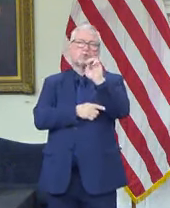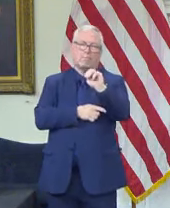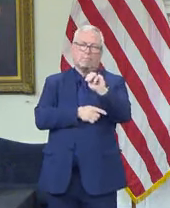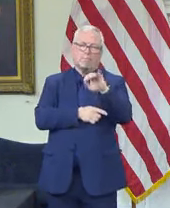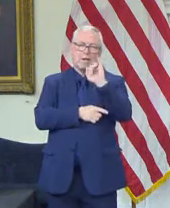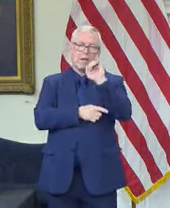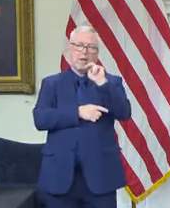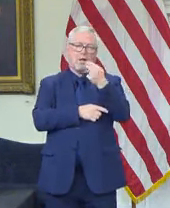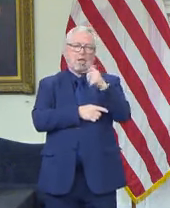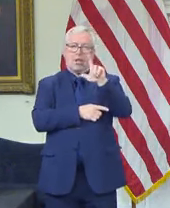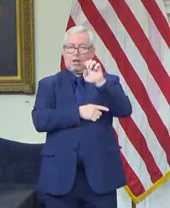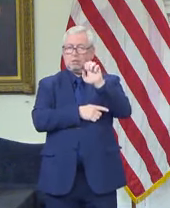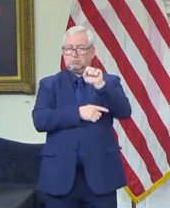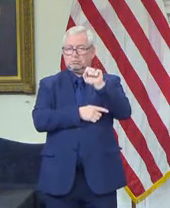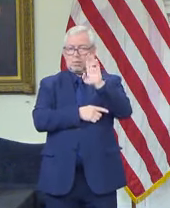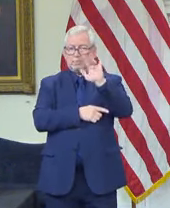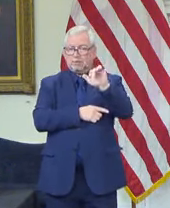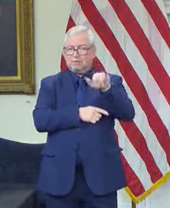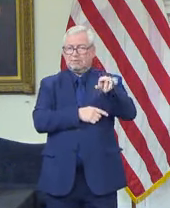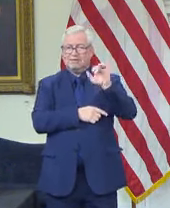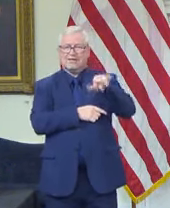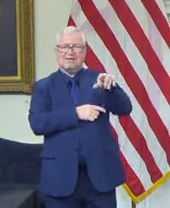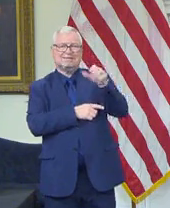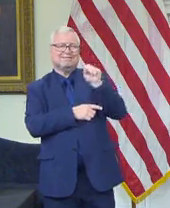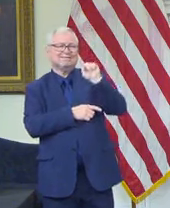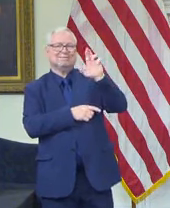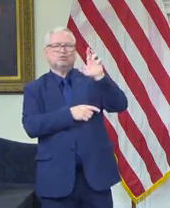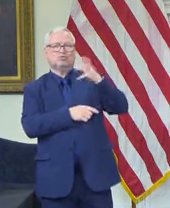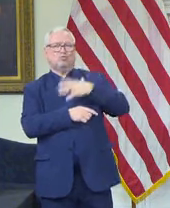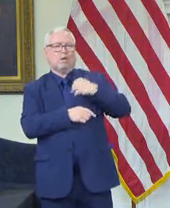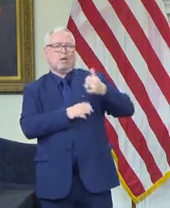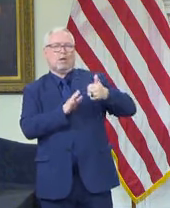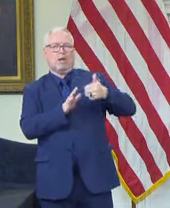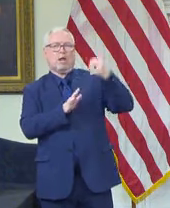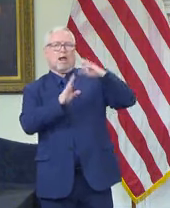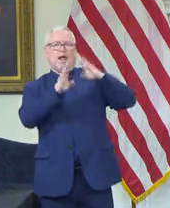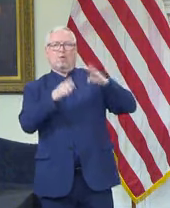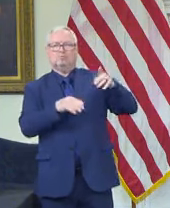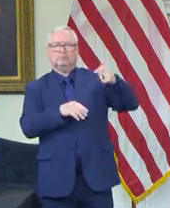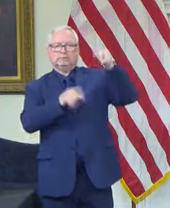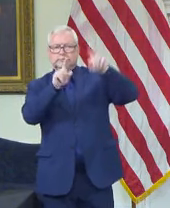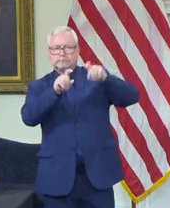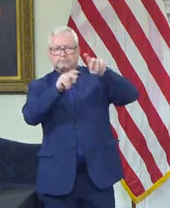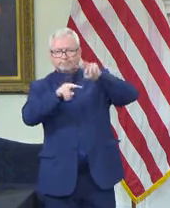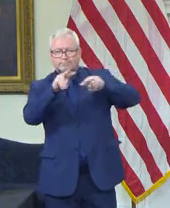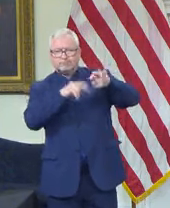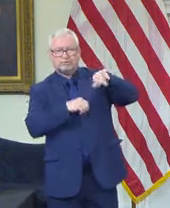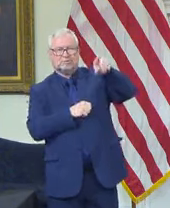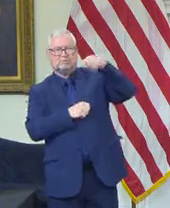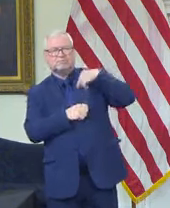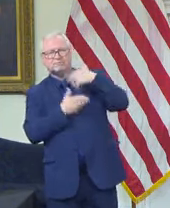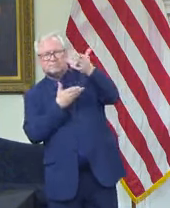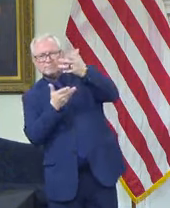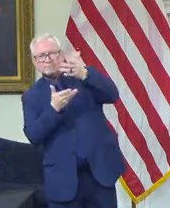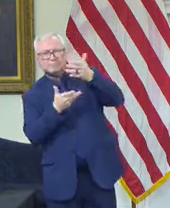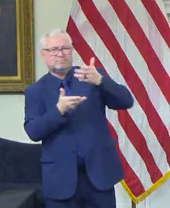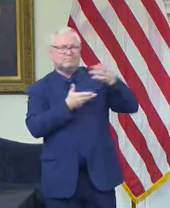of testing. And late last night, we were notified that one of our previous